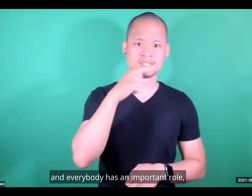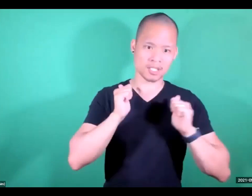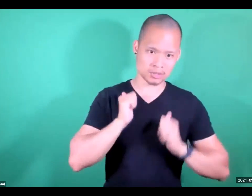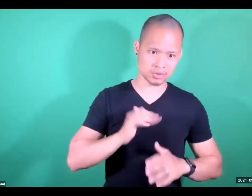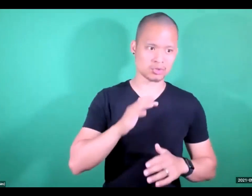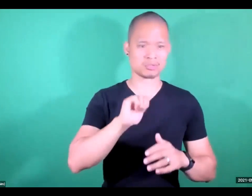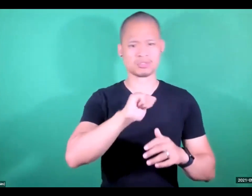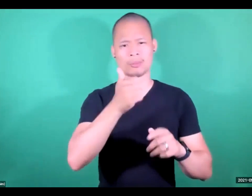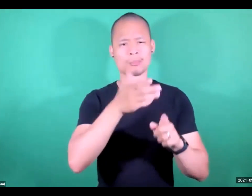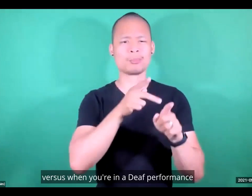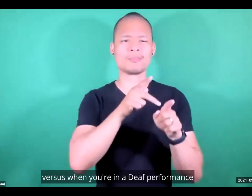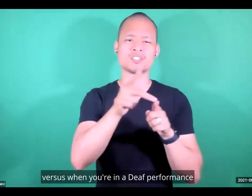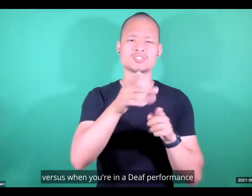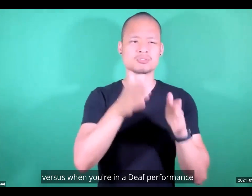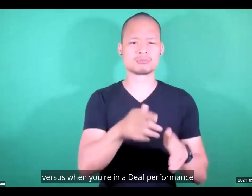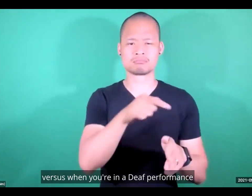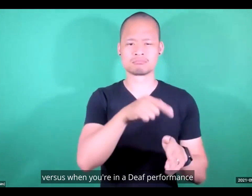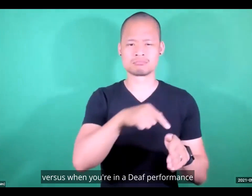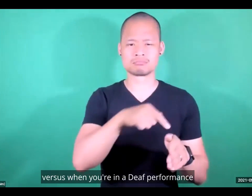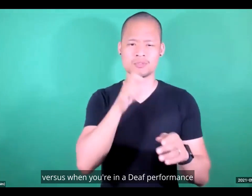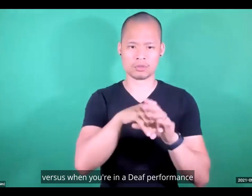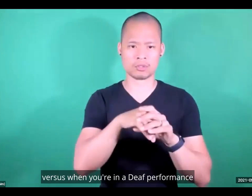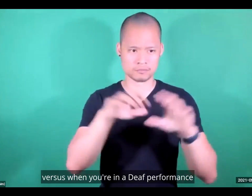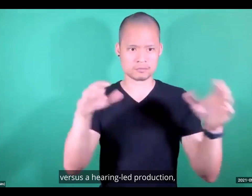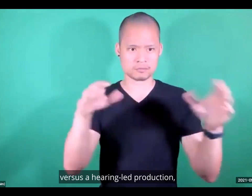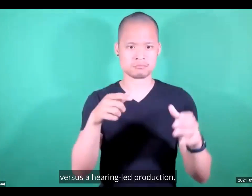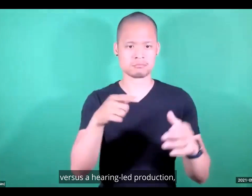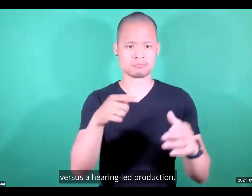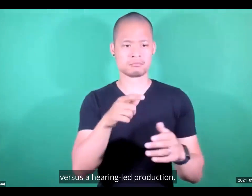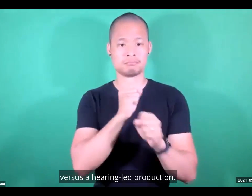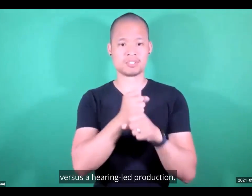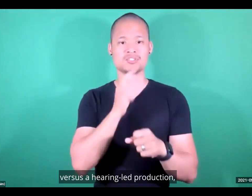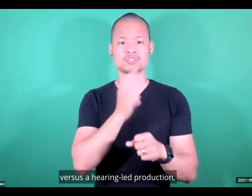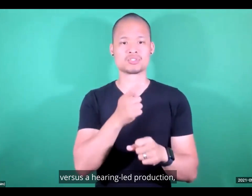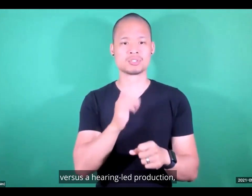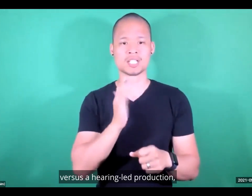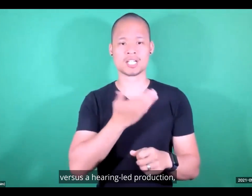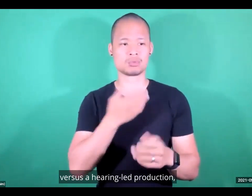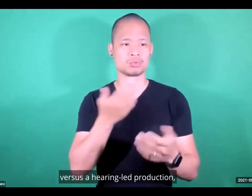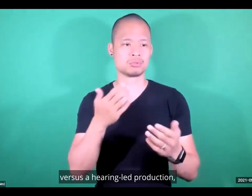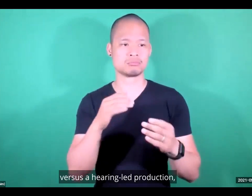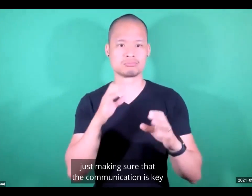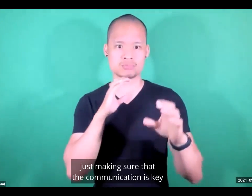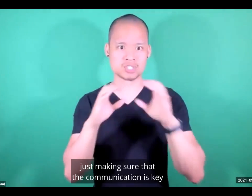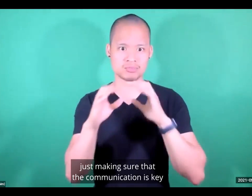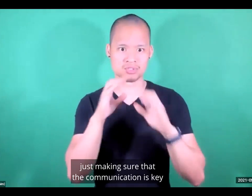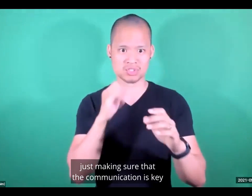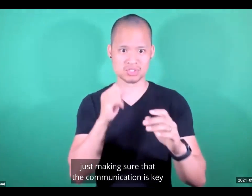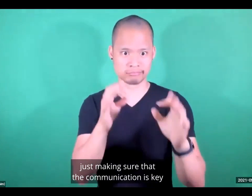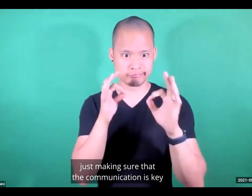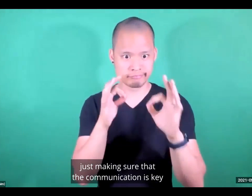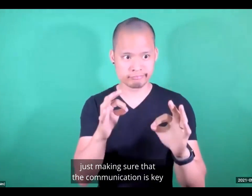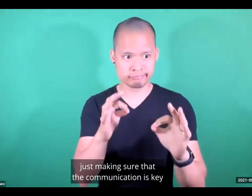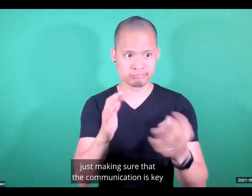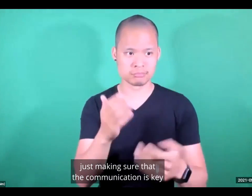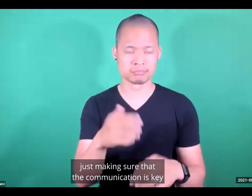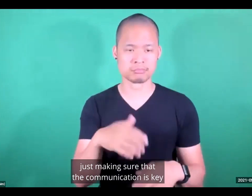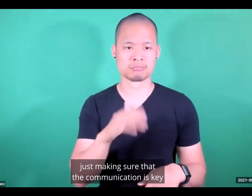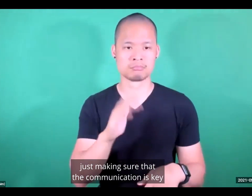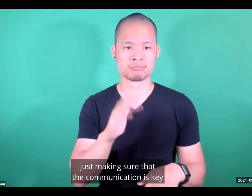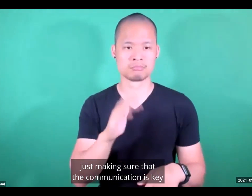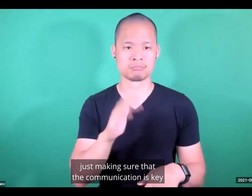role versus when you're in a deaf performance versus a hearing-led production. Just making sure that